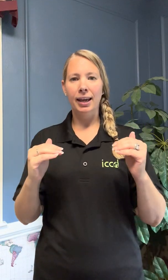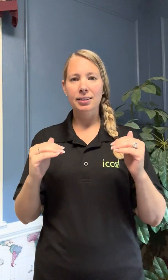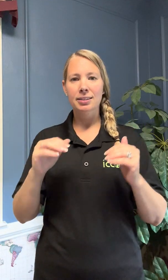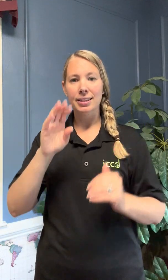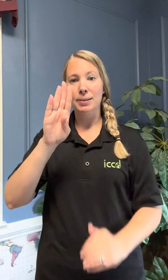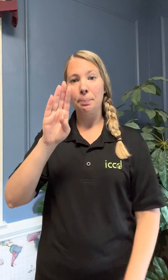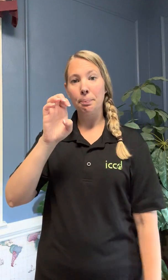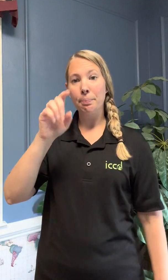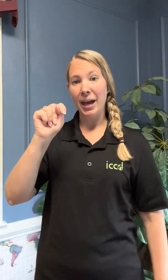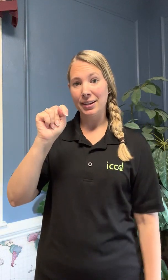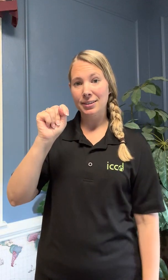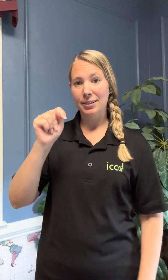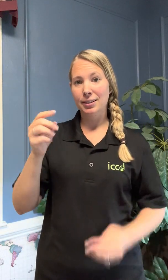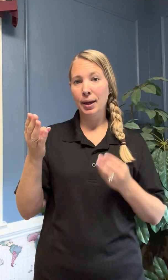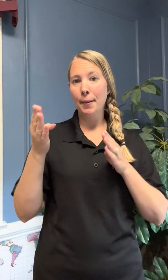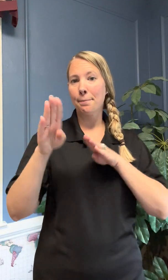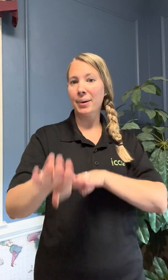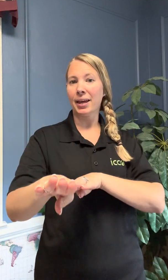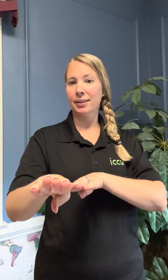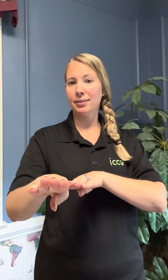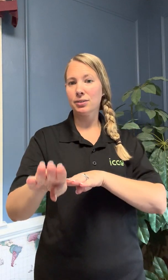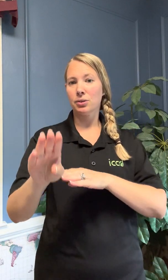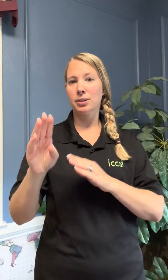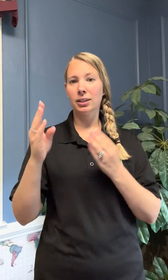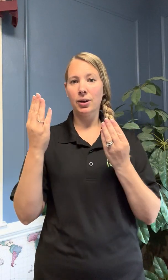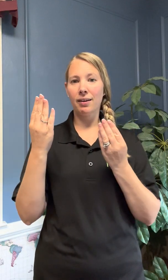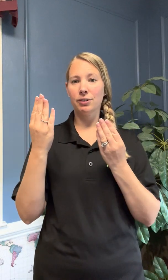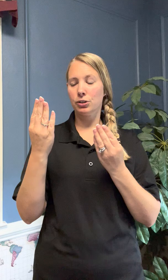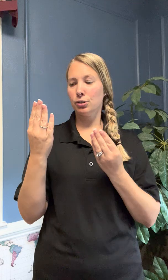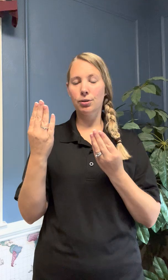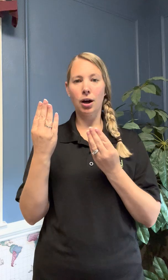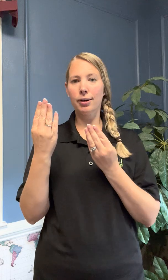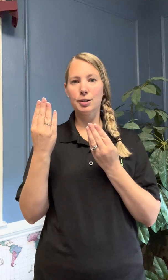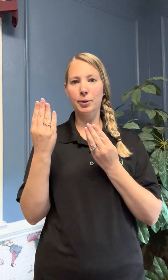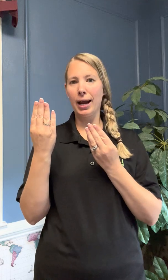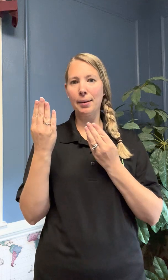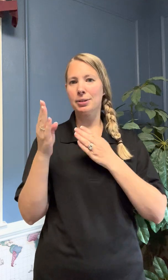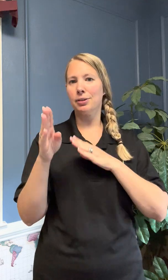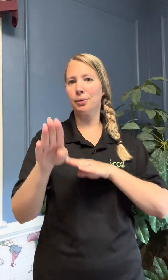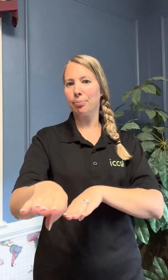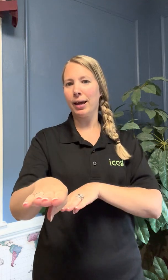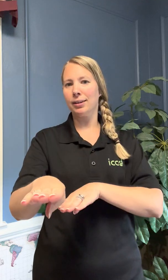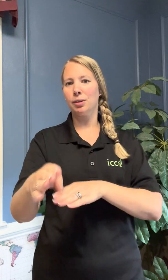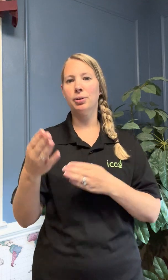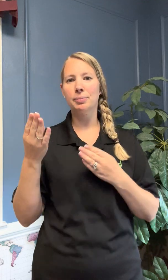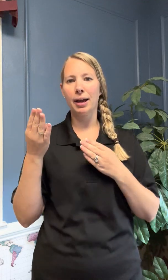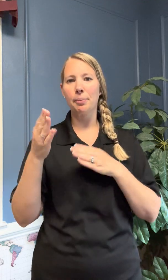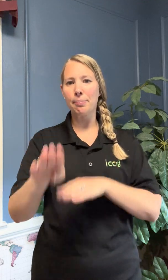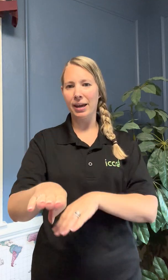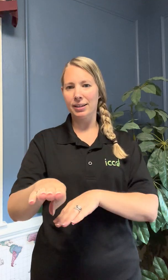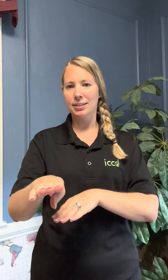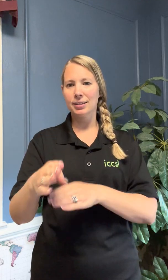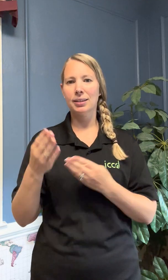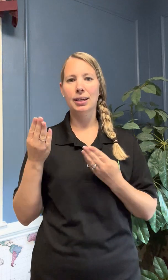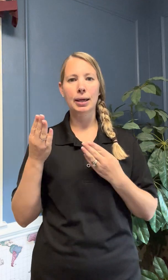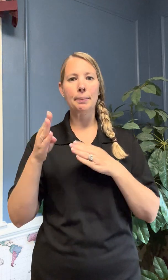Next is bet, bet. So it's like you have your two cards perhaps and you bet and you put them down, bet,